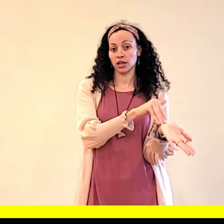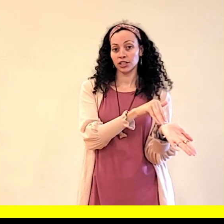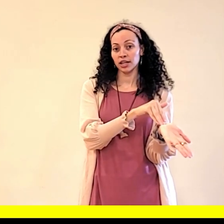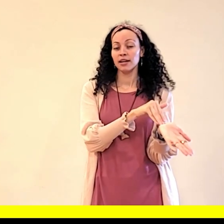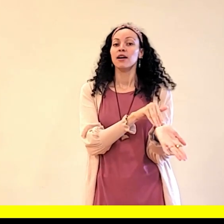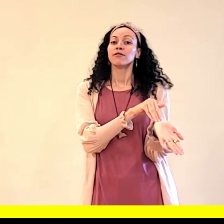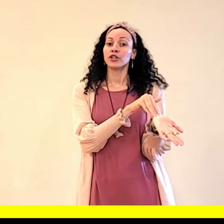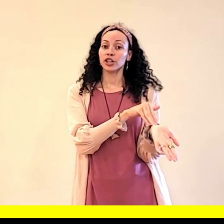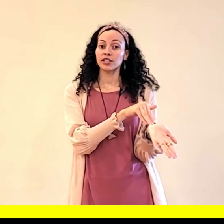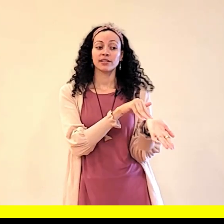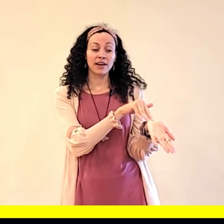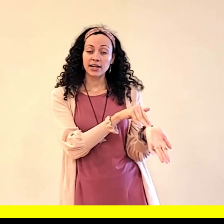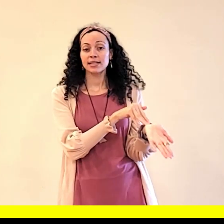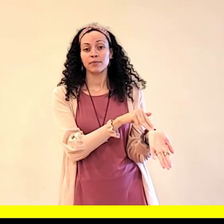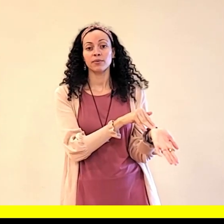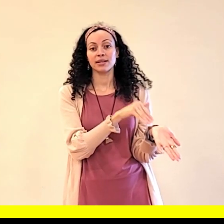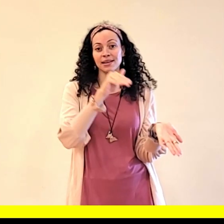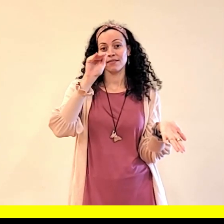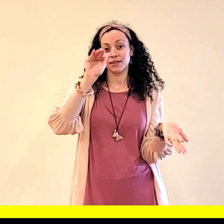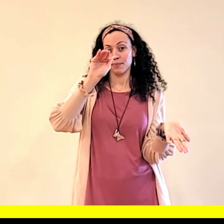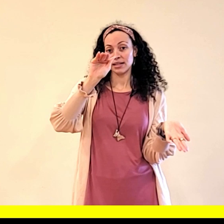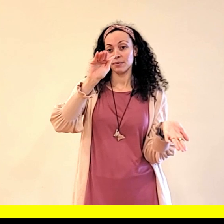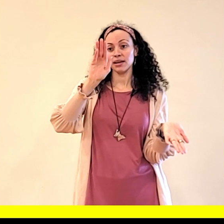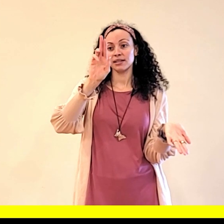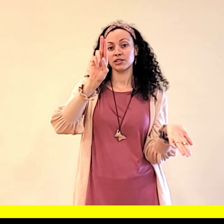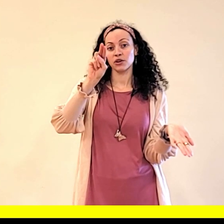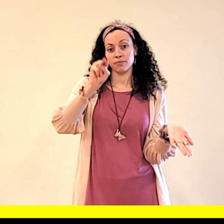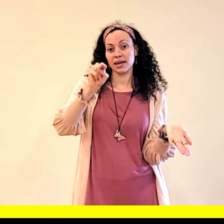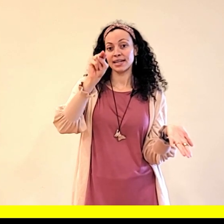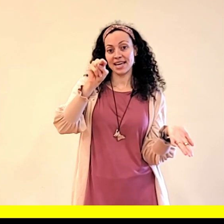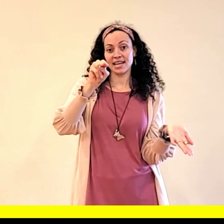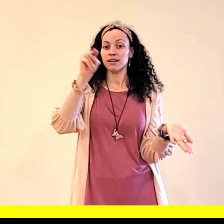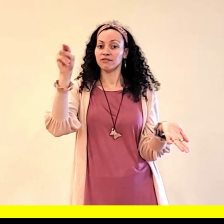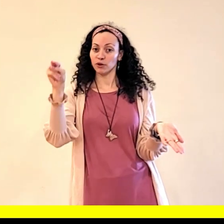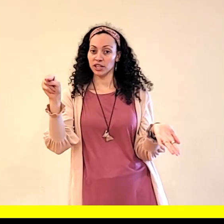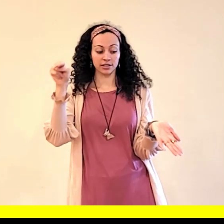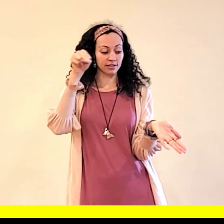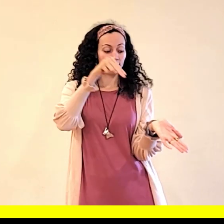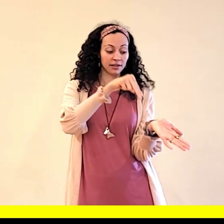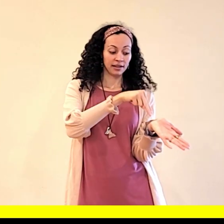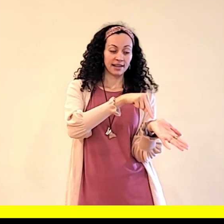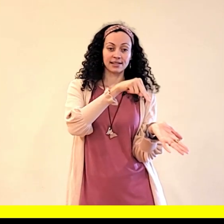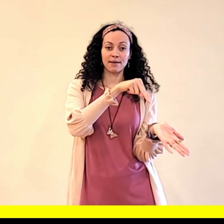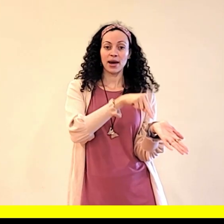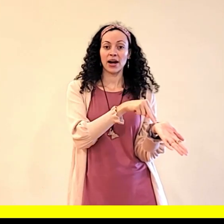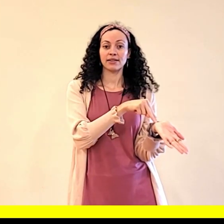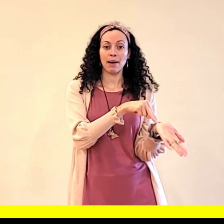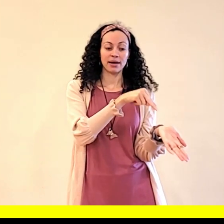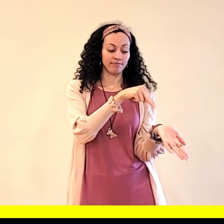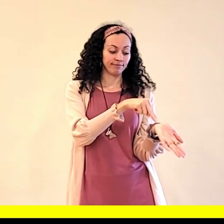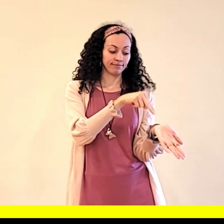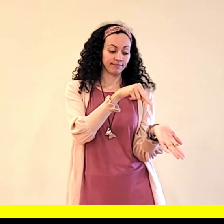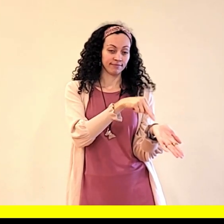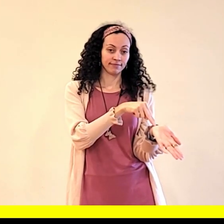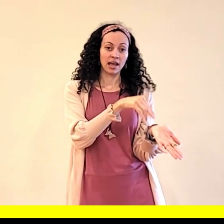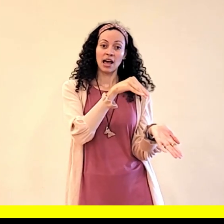for doctor. For nurse, it's very similar, but instead of the bent V, it's just going to be an N for nurse. In the same area, you tap